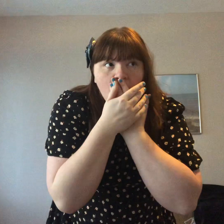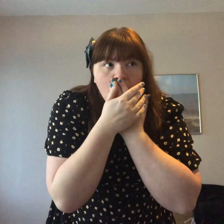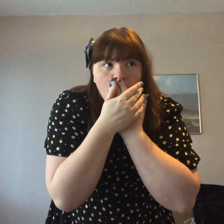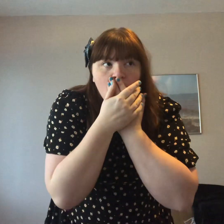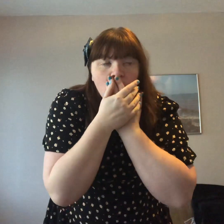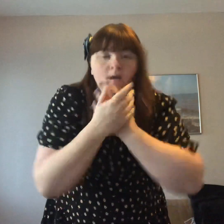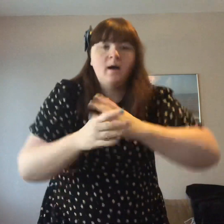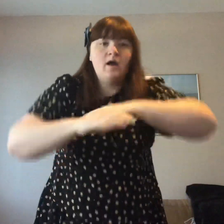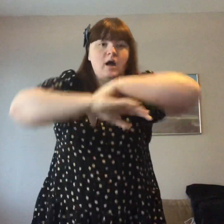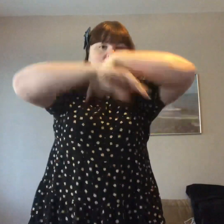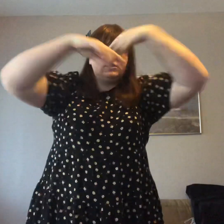Oh, a